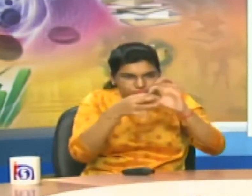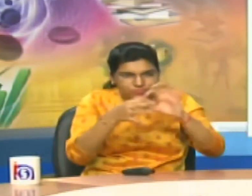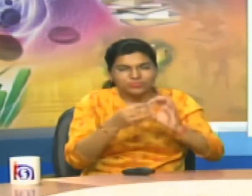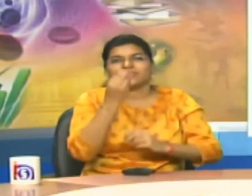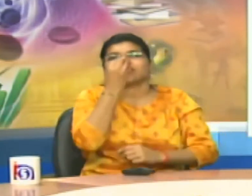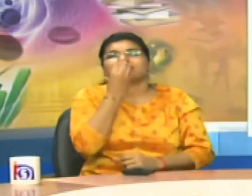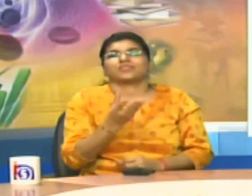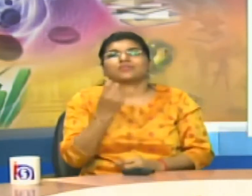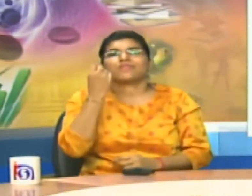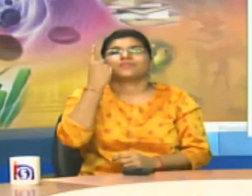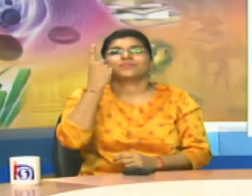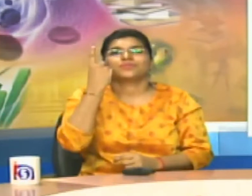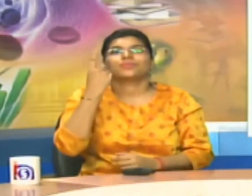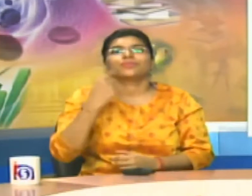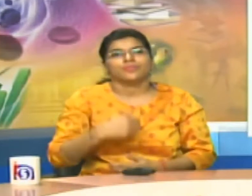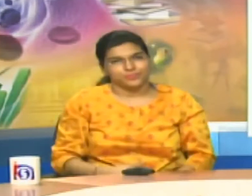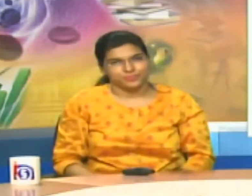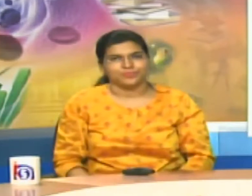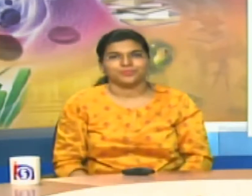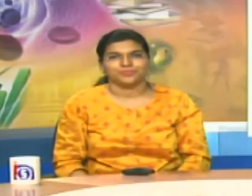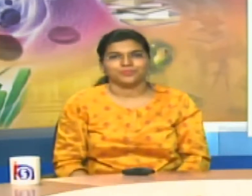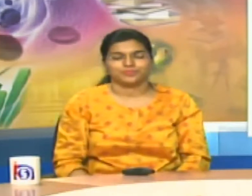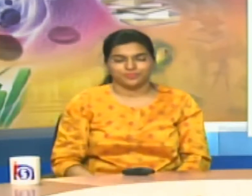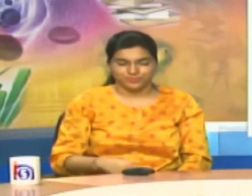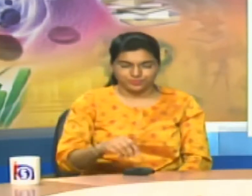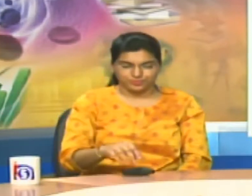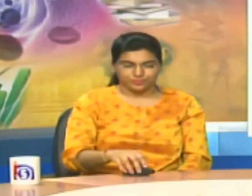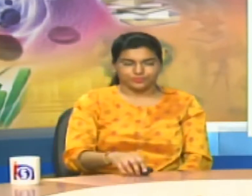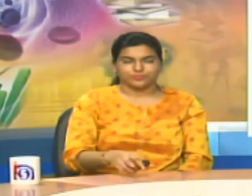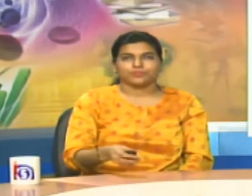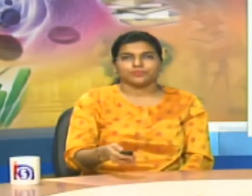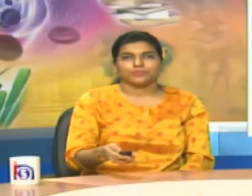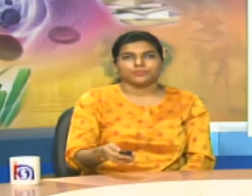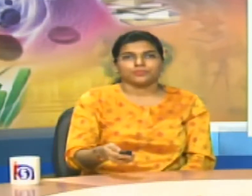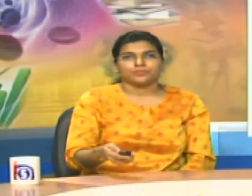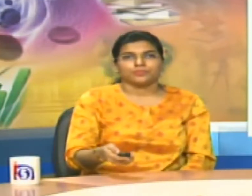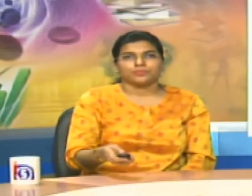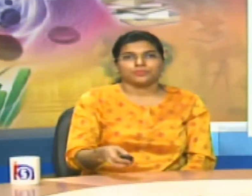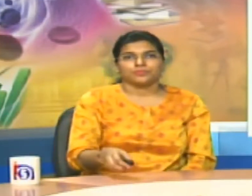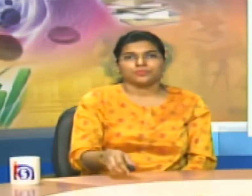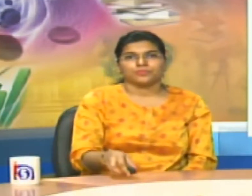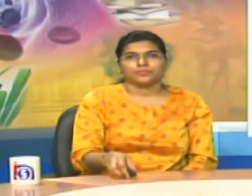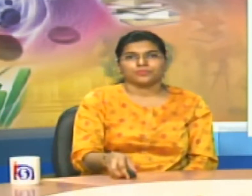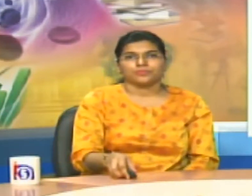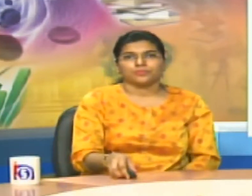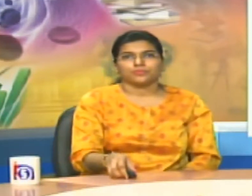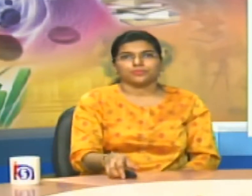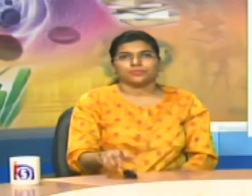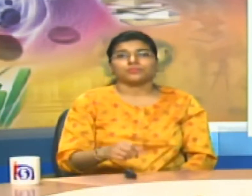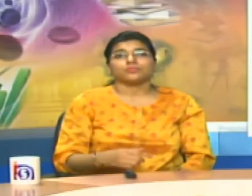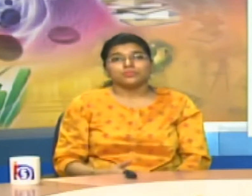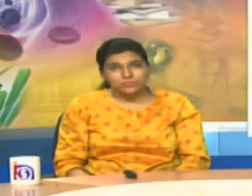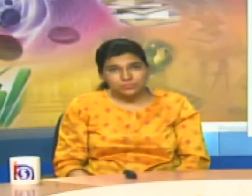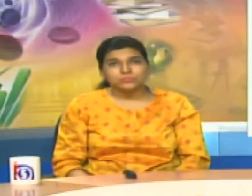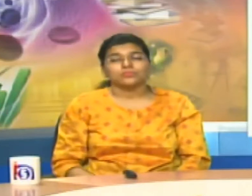If there are different numbers or different names, that we can put together.